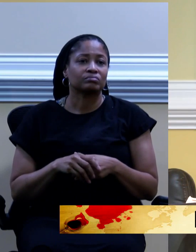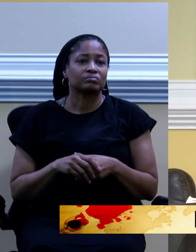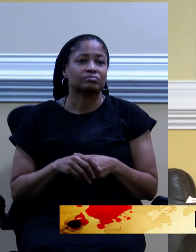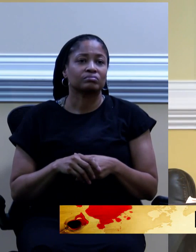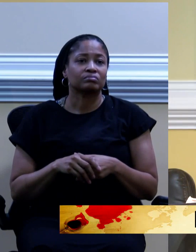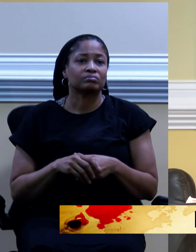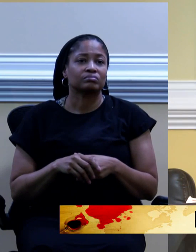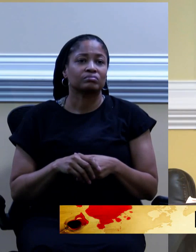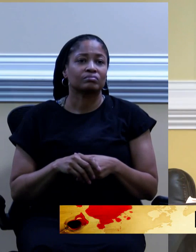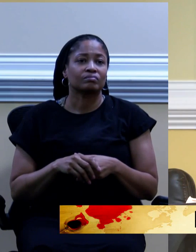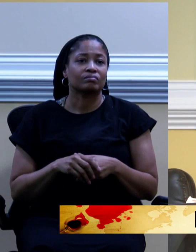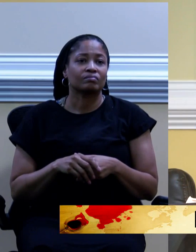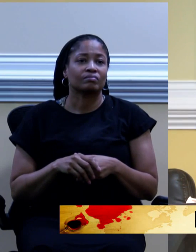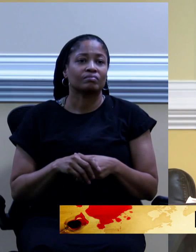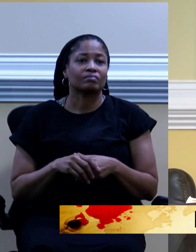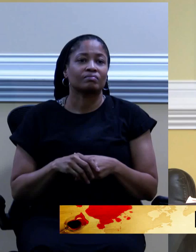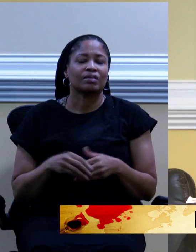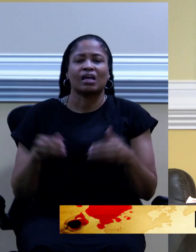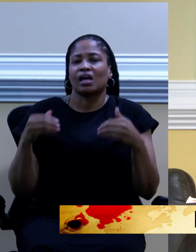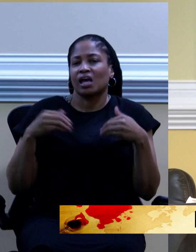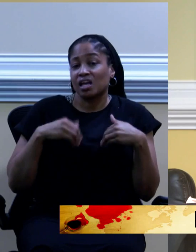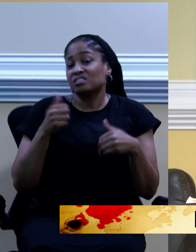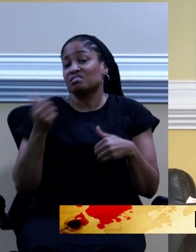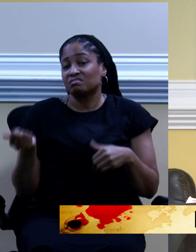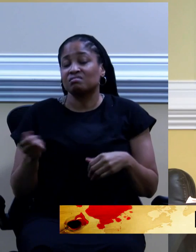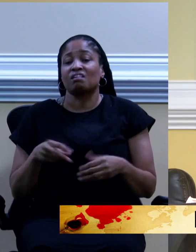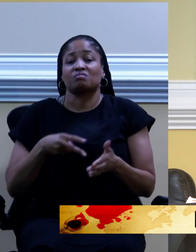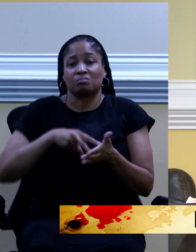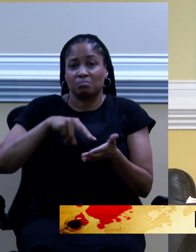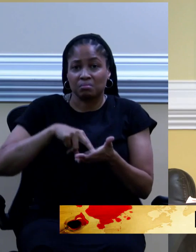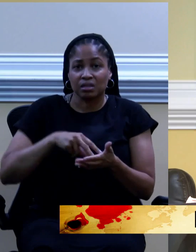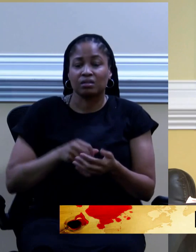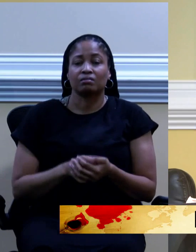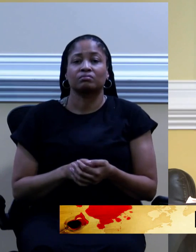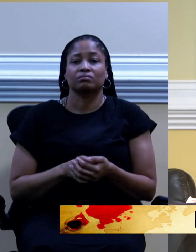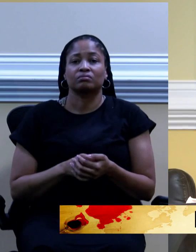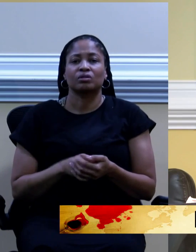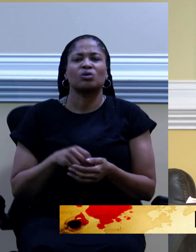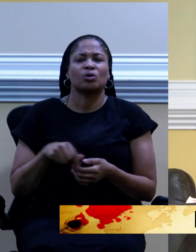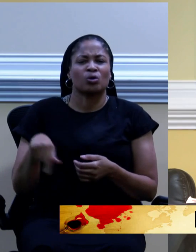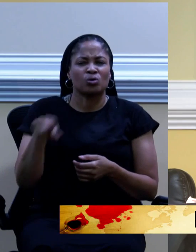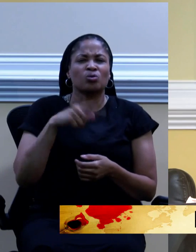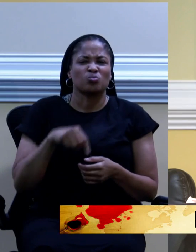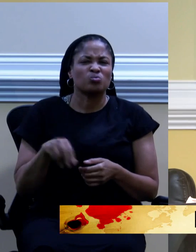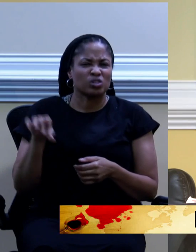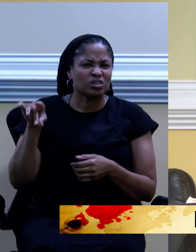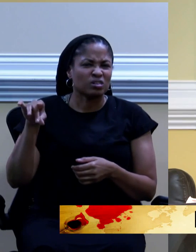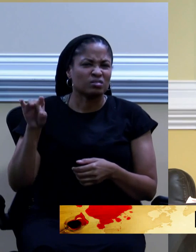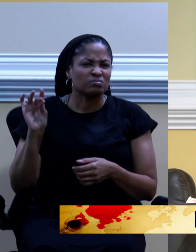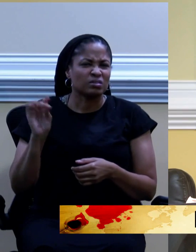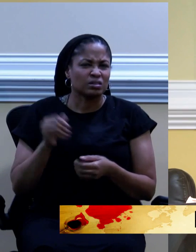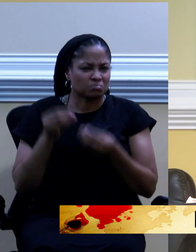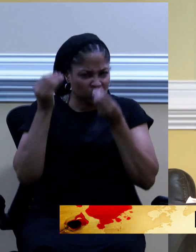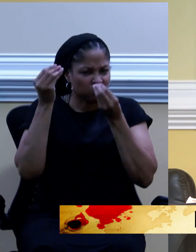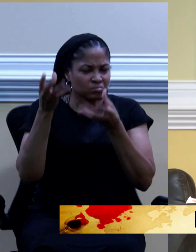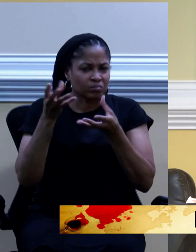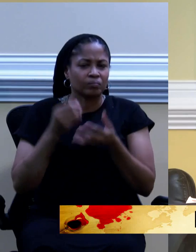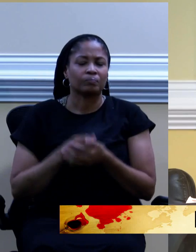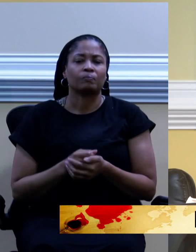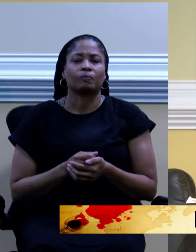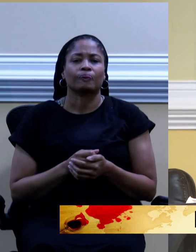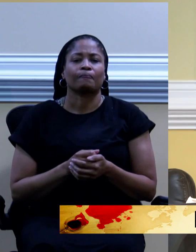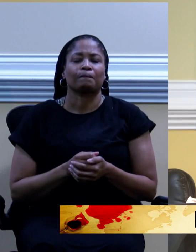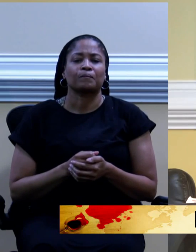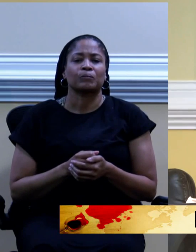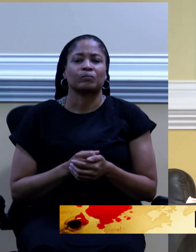it has another meaning, and we're going to find out. But the thing about it is that he caused the sacrifices and the